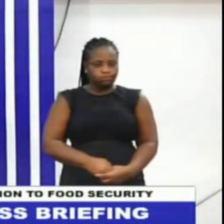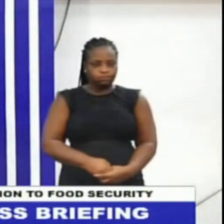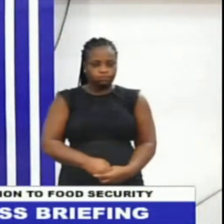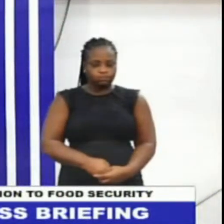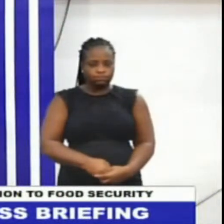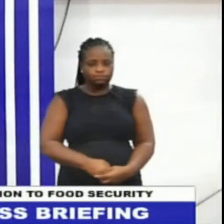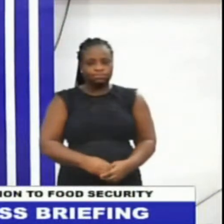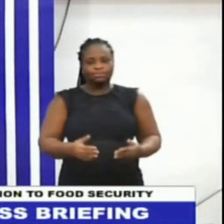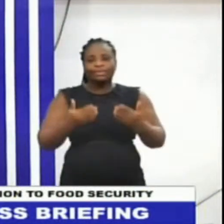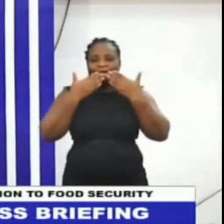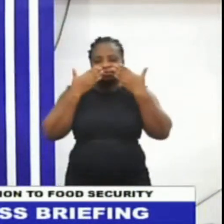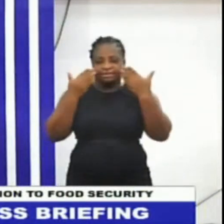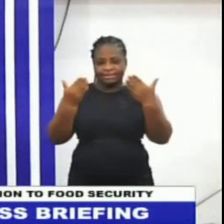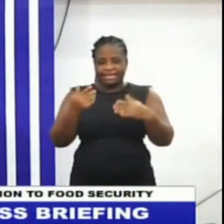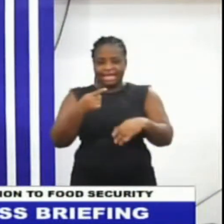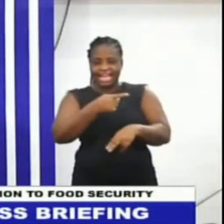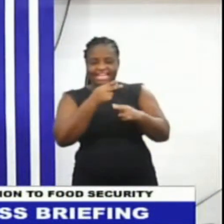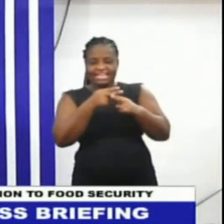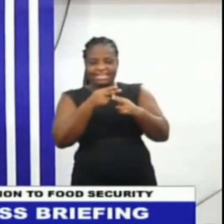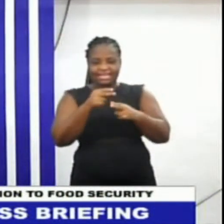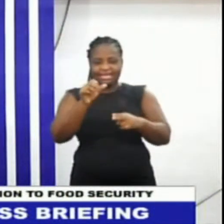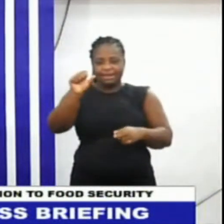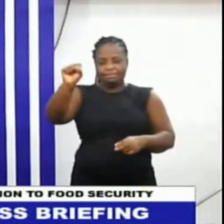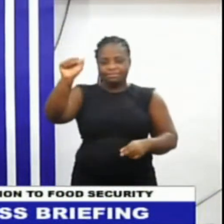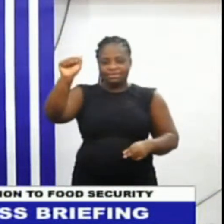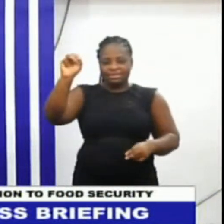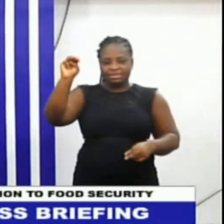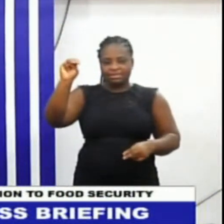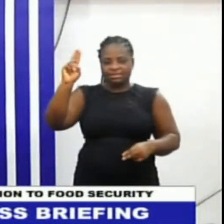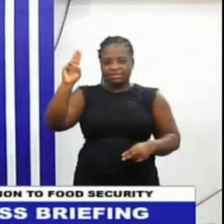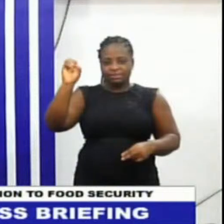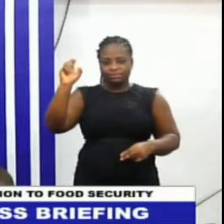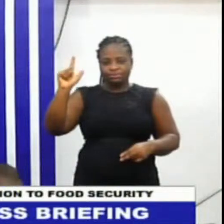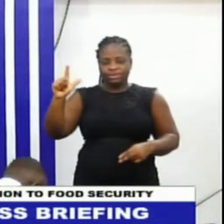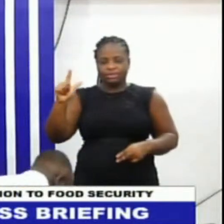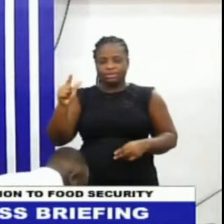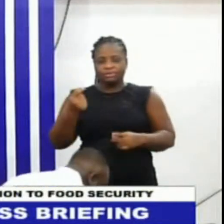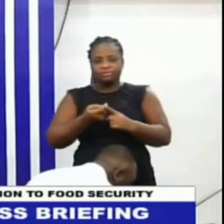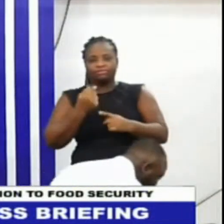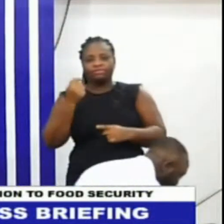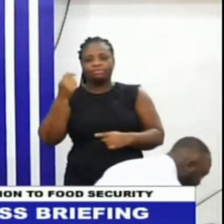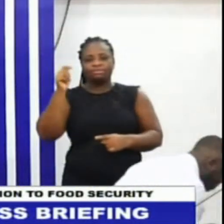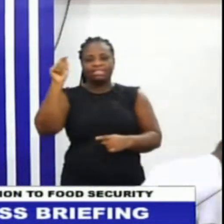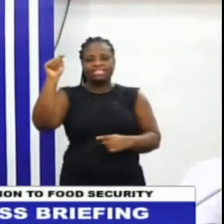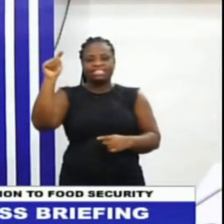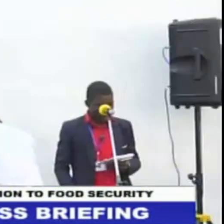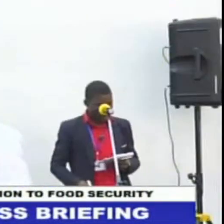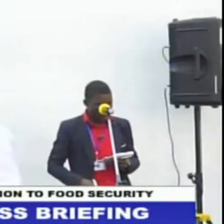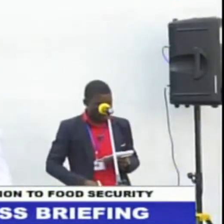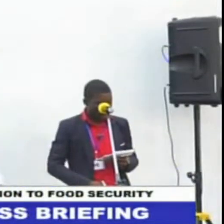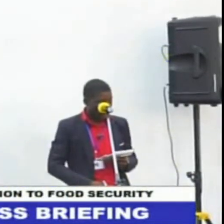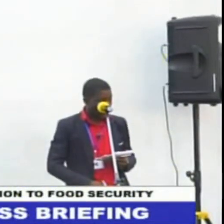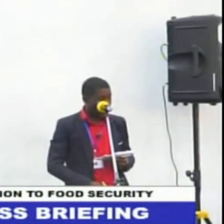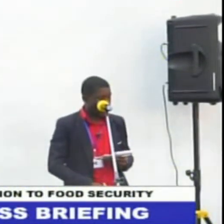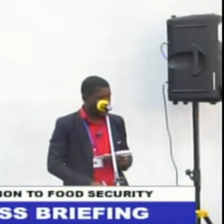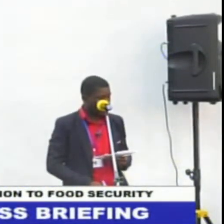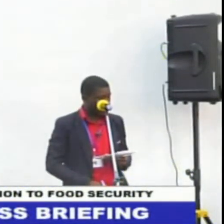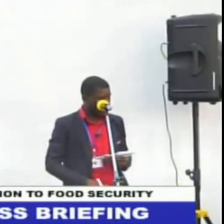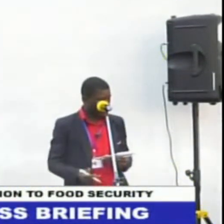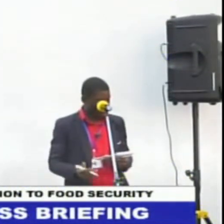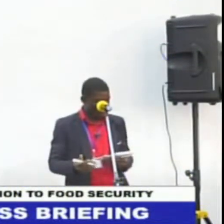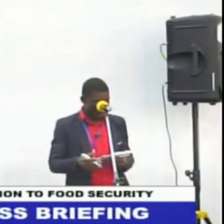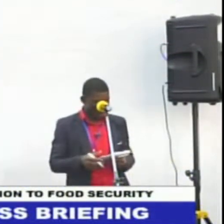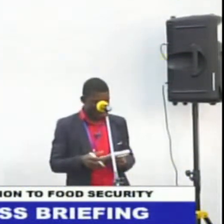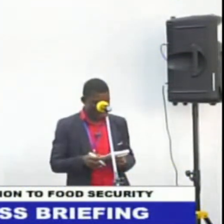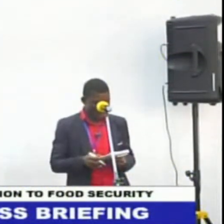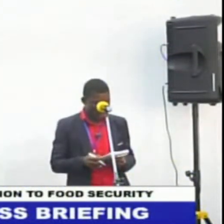Midasi, but your friend is Samuel Adoba, I'm free. We had my TV Africa. Now, you have a Pakistan or can